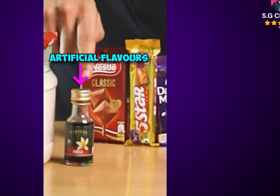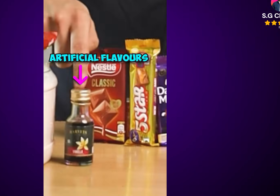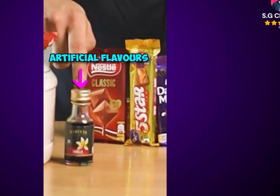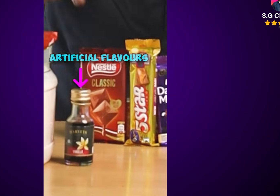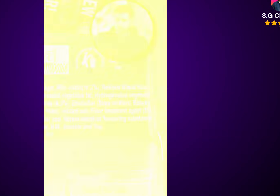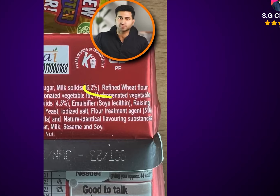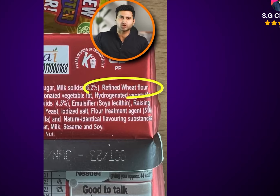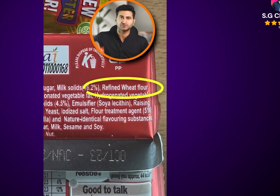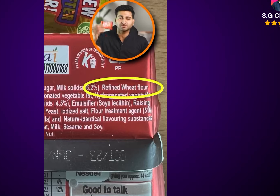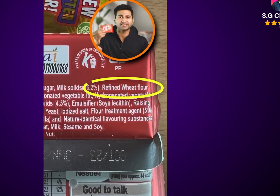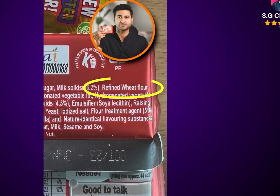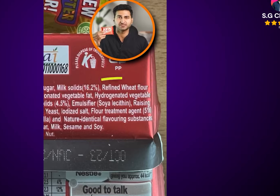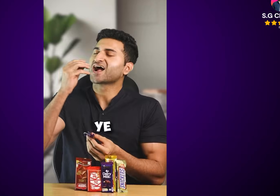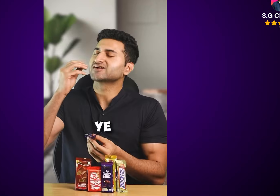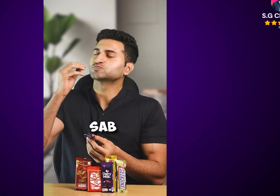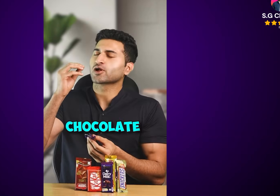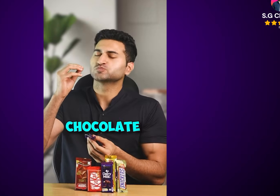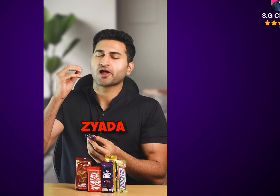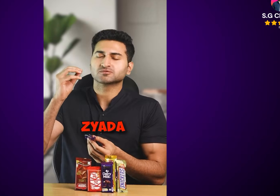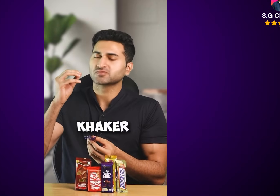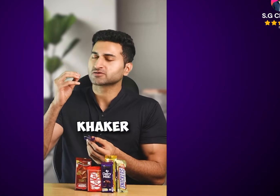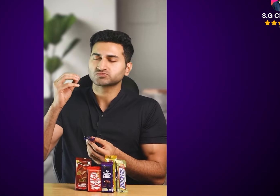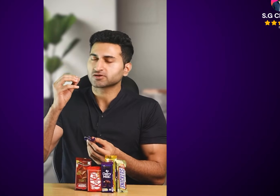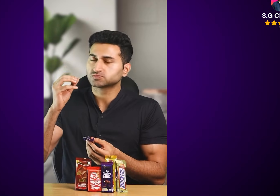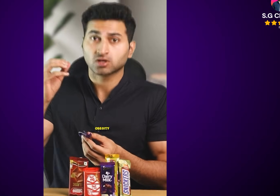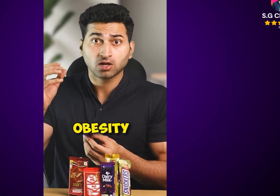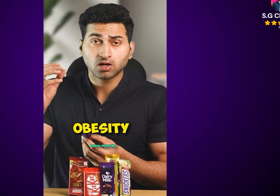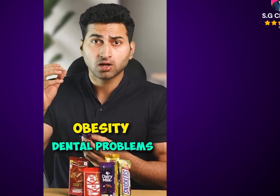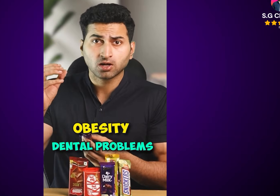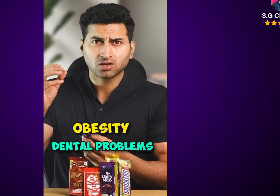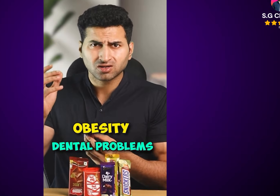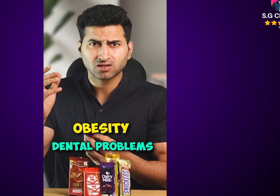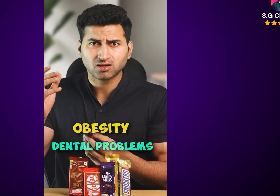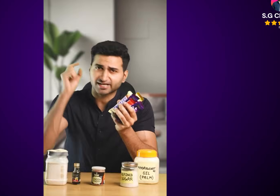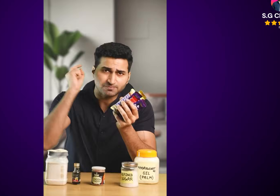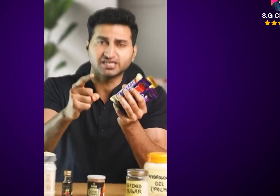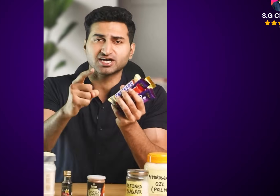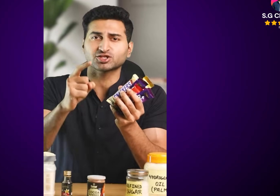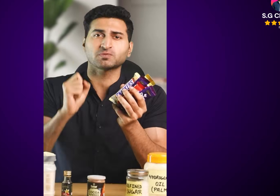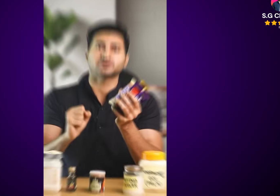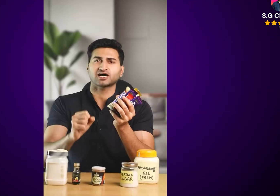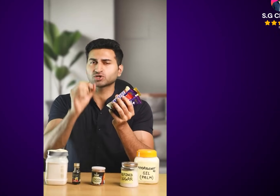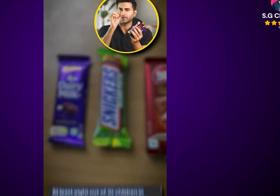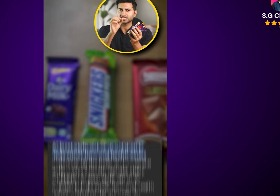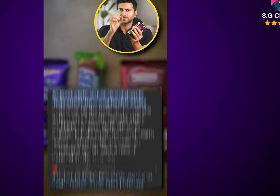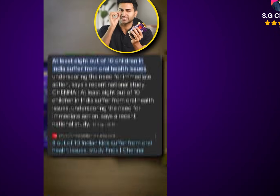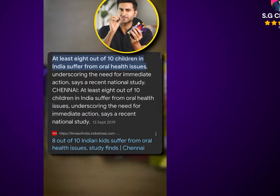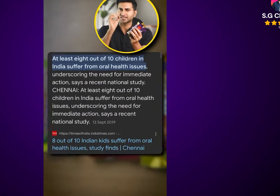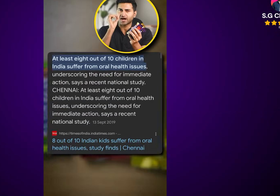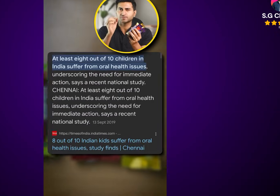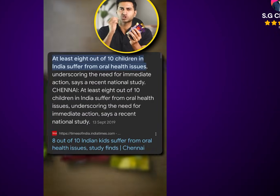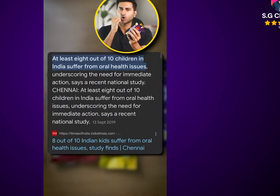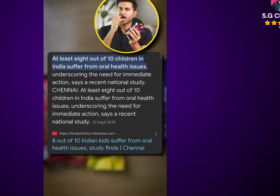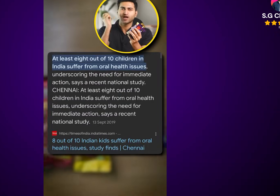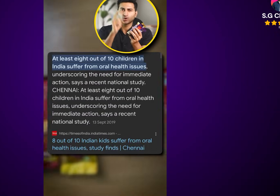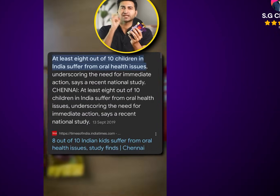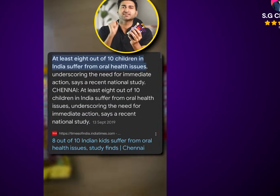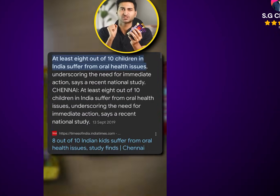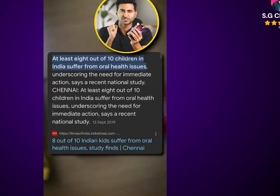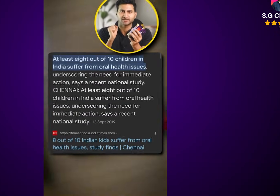and fats. These contribute to the taste and texture but increase calorie density and can lead to blood sugar spikes. Healthier